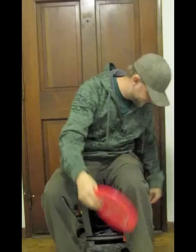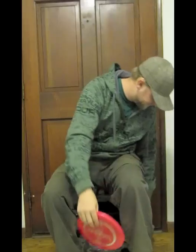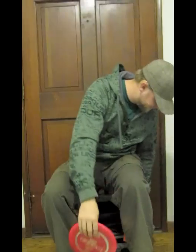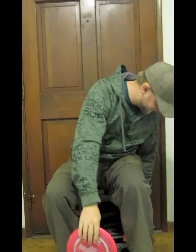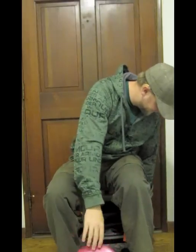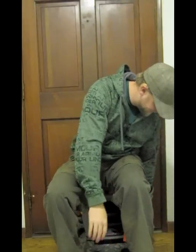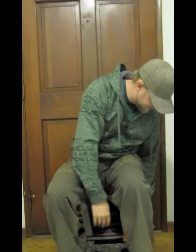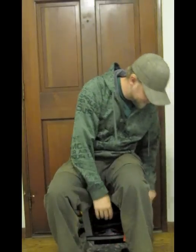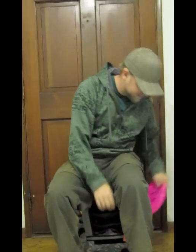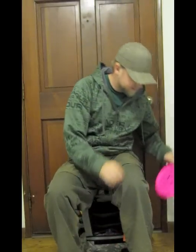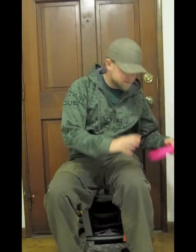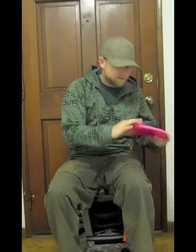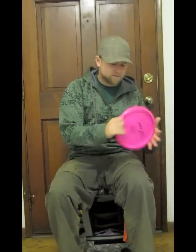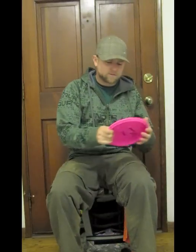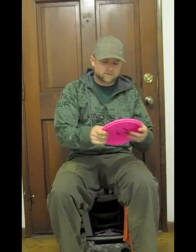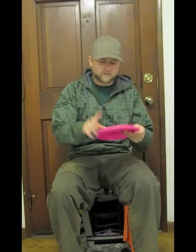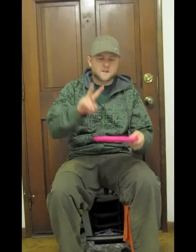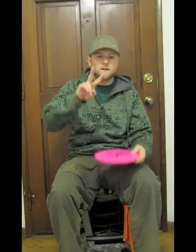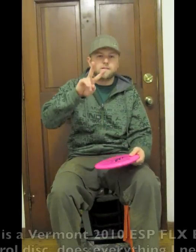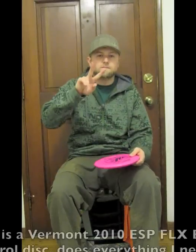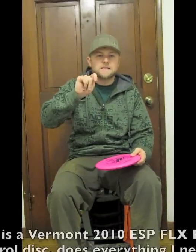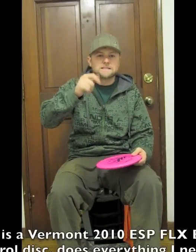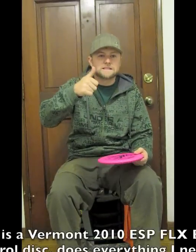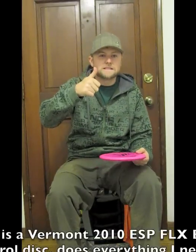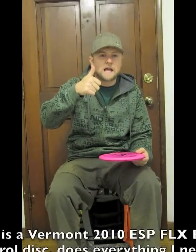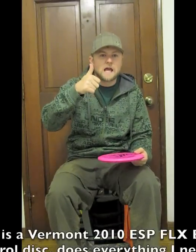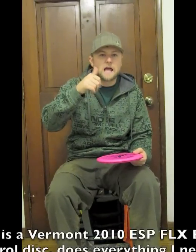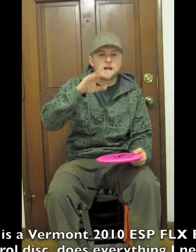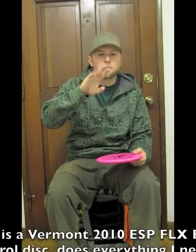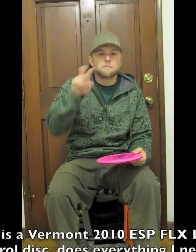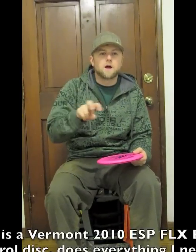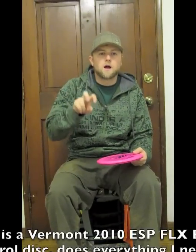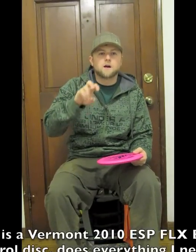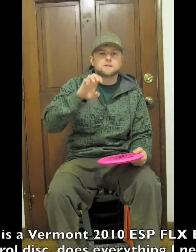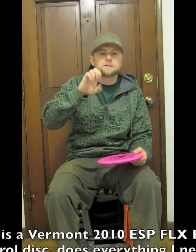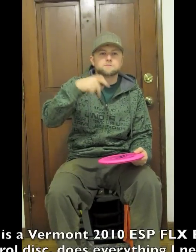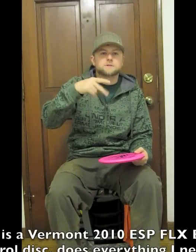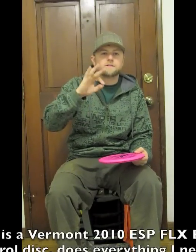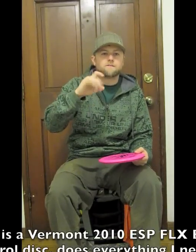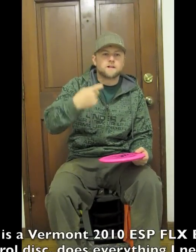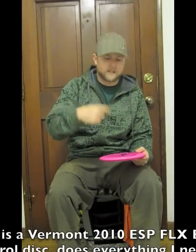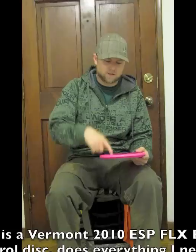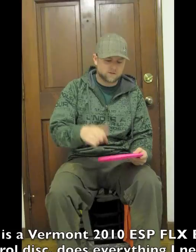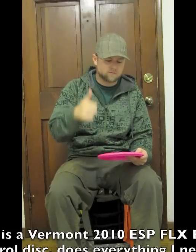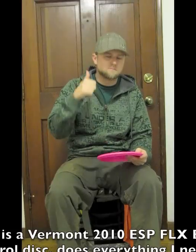histrionics. The histrionics. The histrionics.